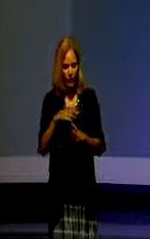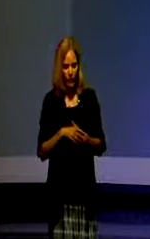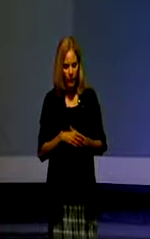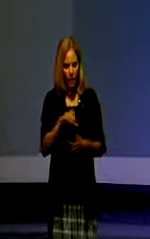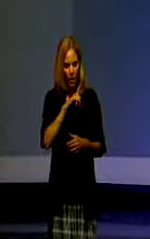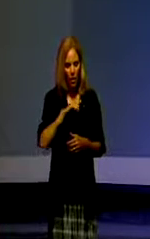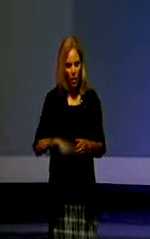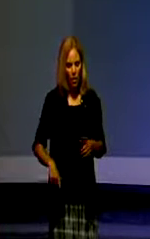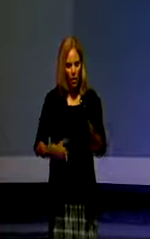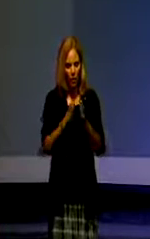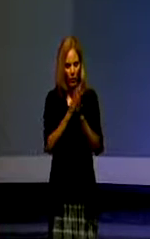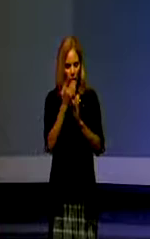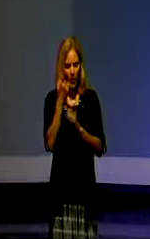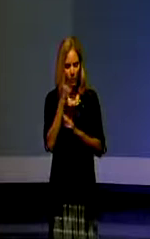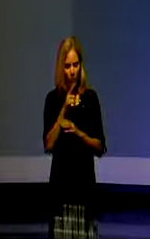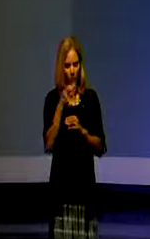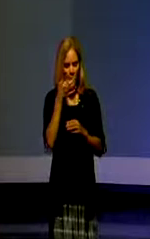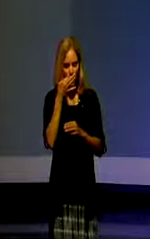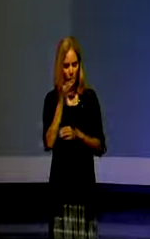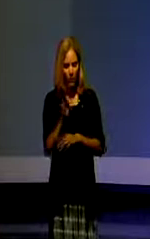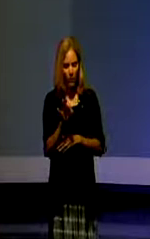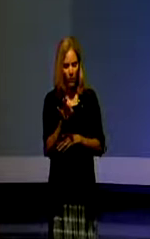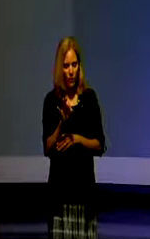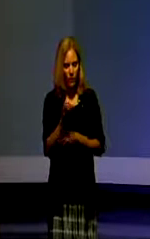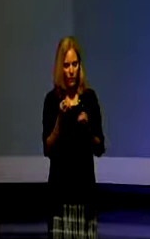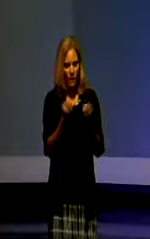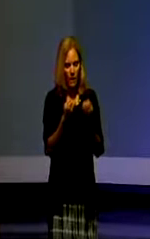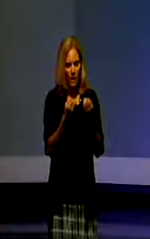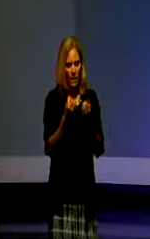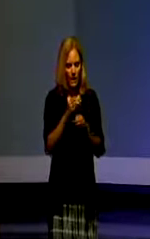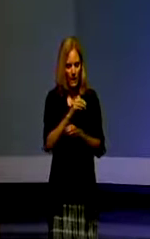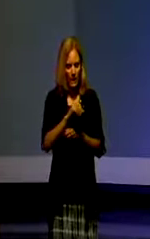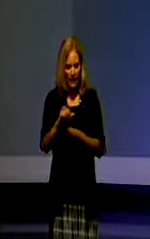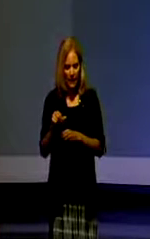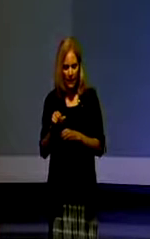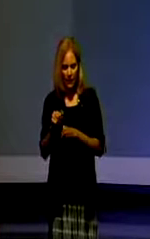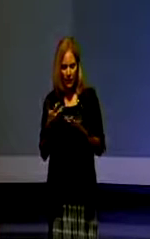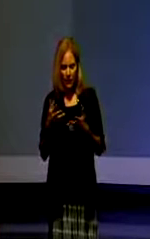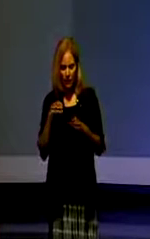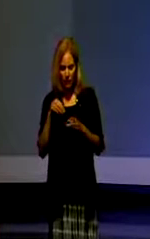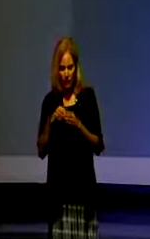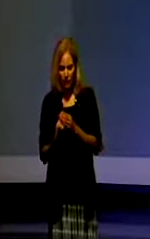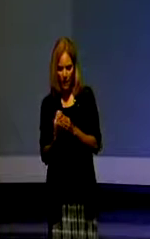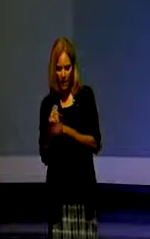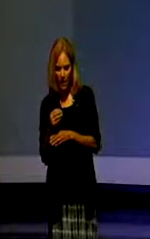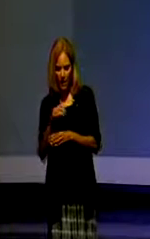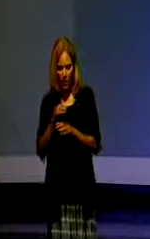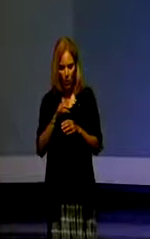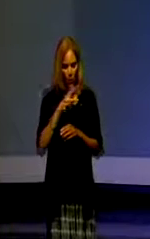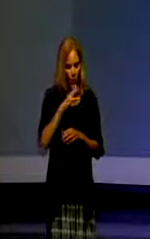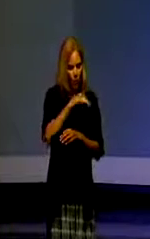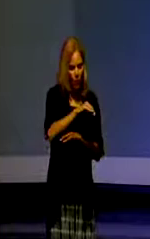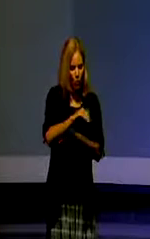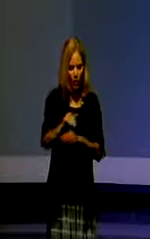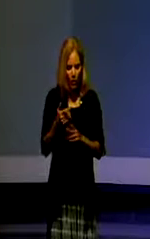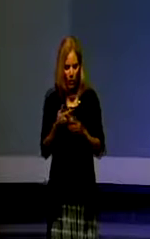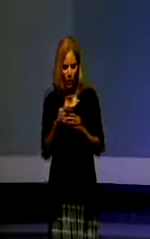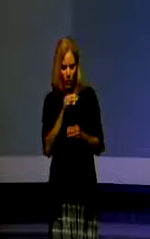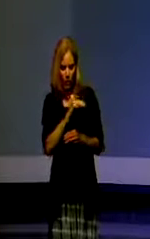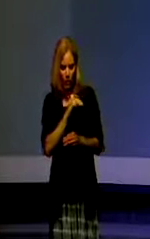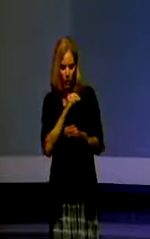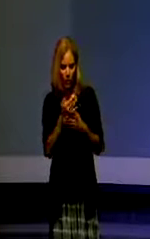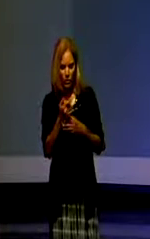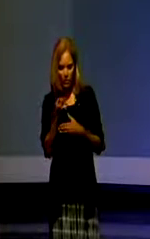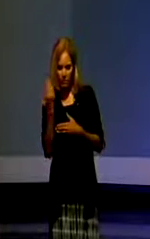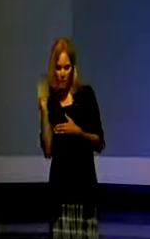Lord, we pray for the fruit of many, many seeds that have been planted, many seeds that have been watered through their ministry through the